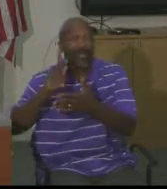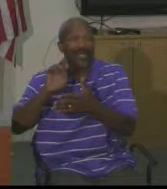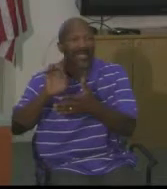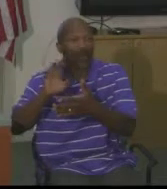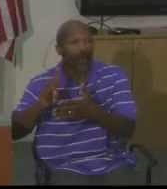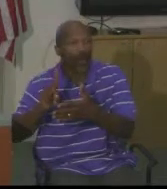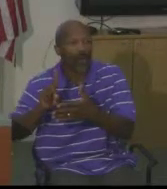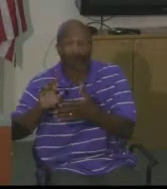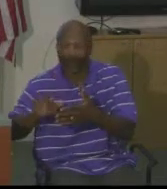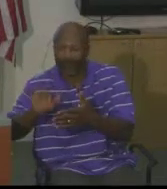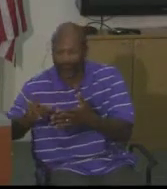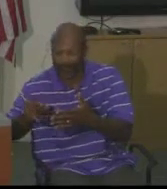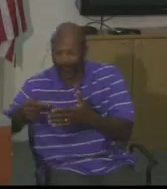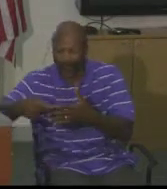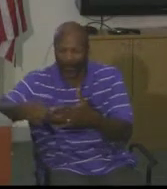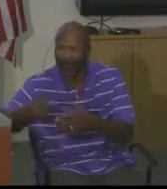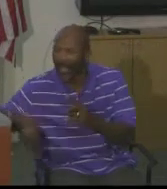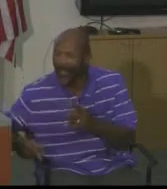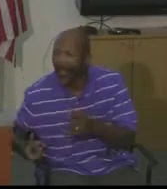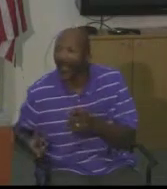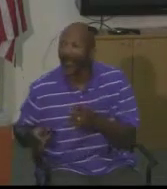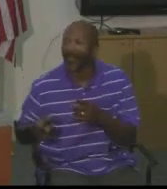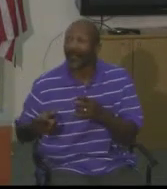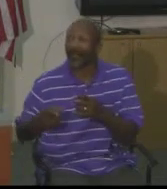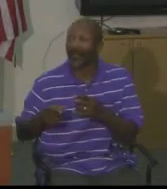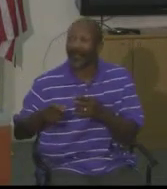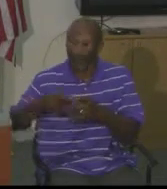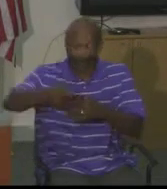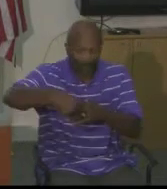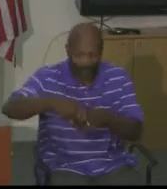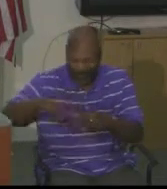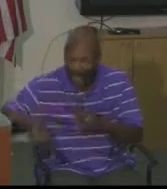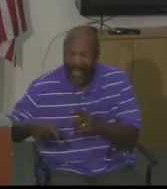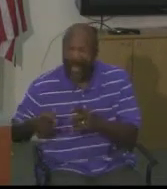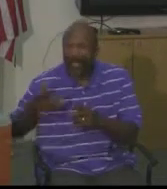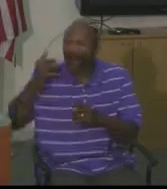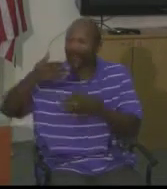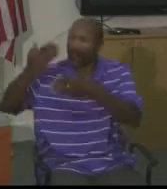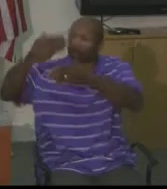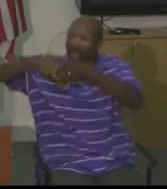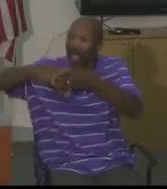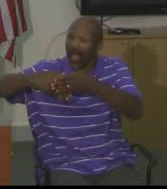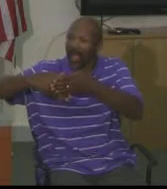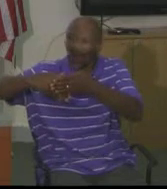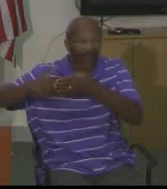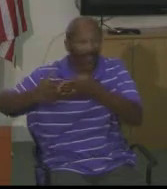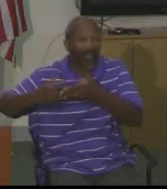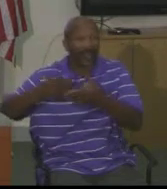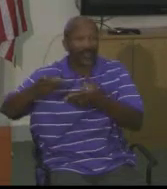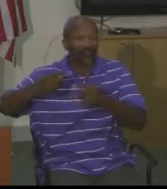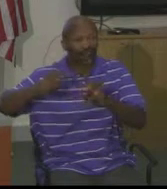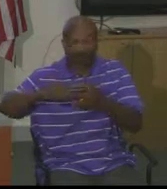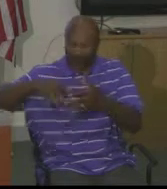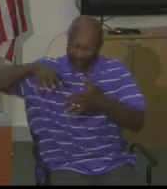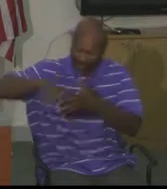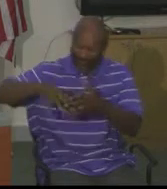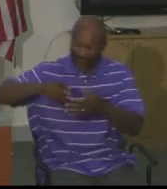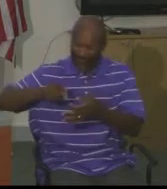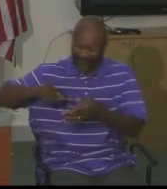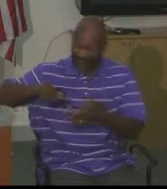some other thing, it's going to be bad news for your customer if you try to wedge in an unsupported